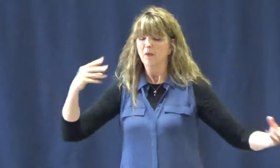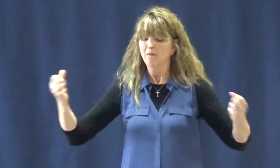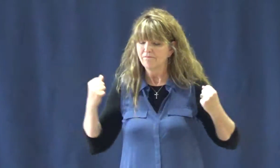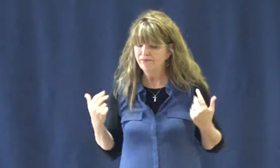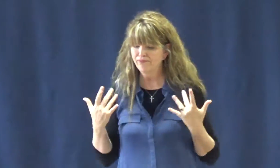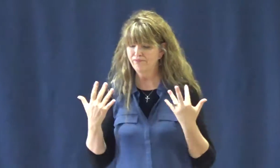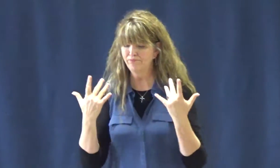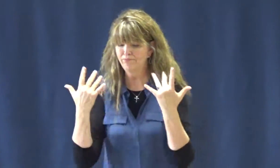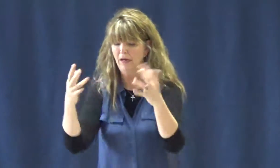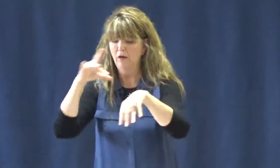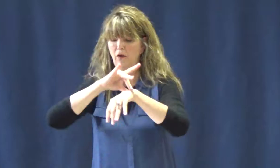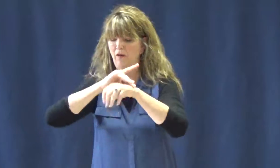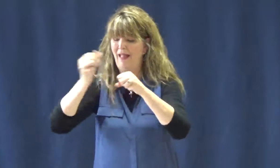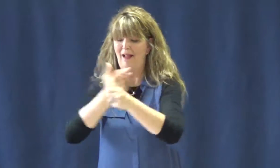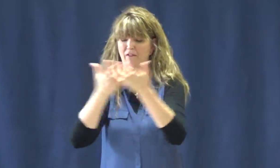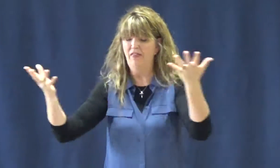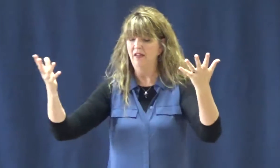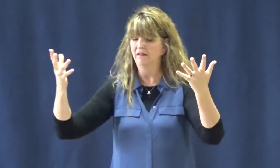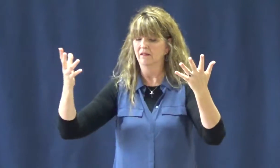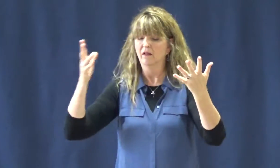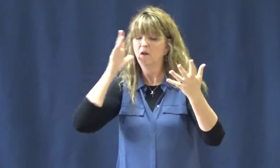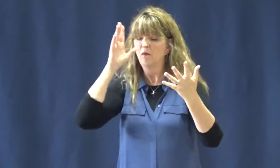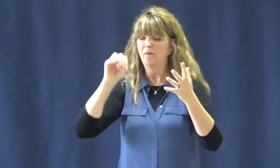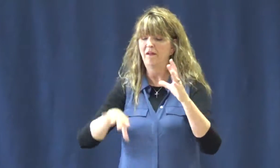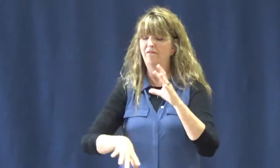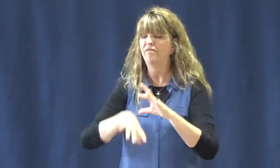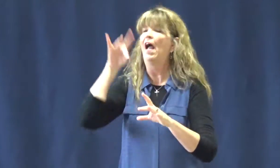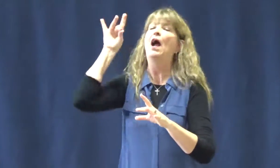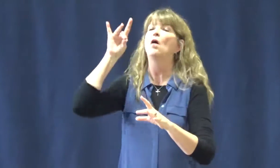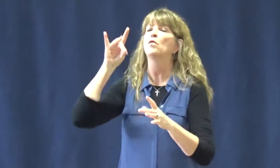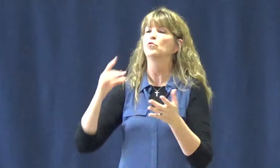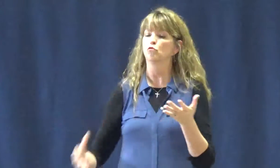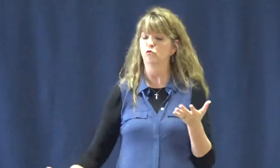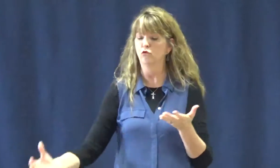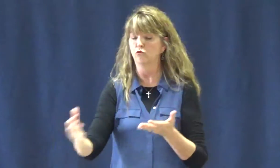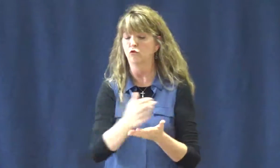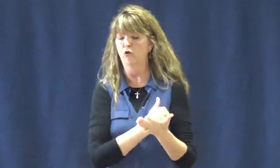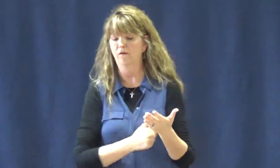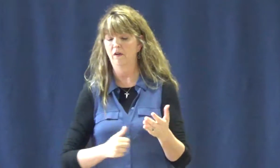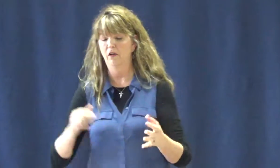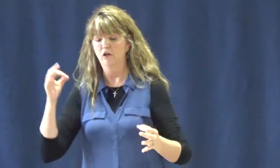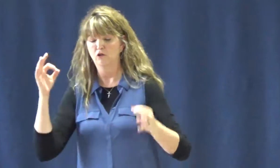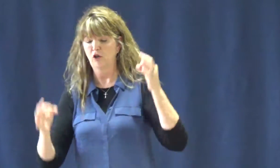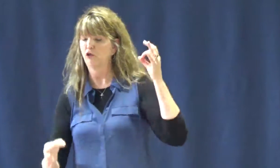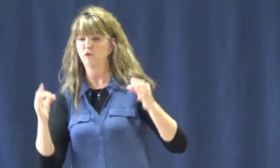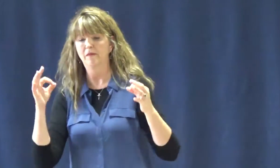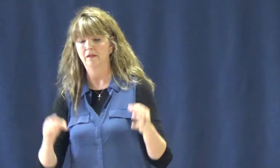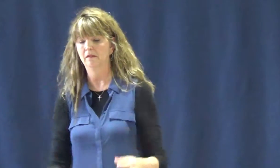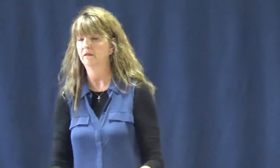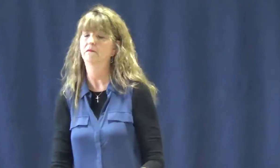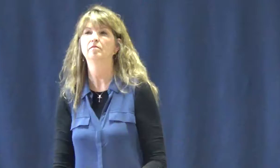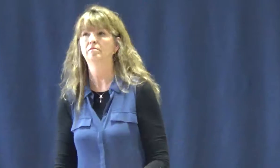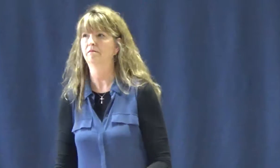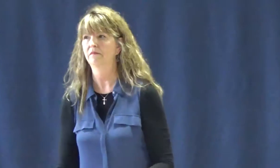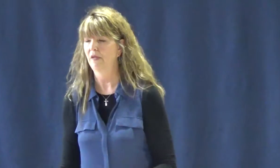and the very elements themselves will disappear in the fire, and the earth and everything will be found